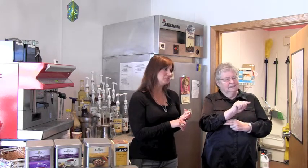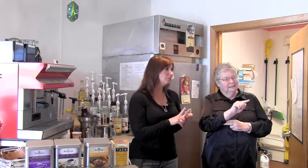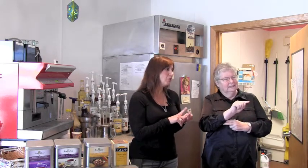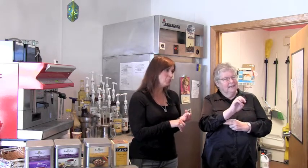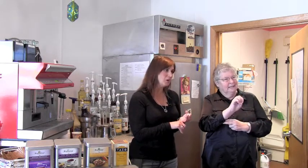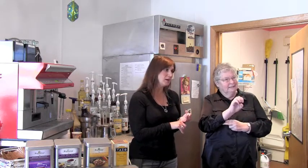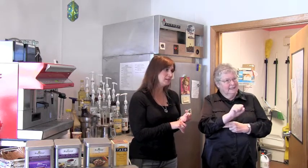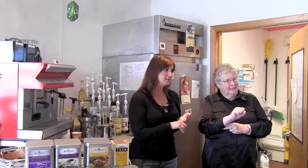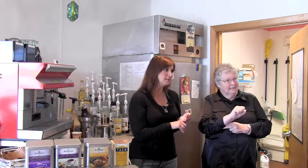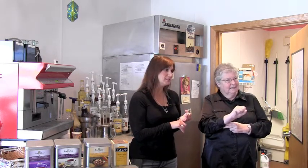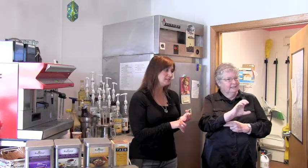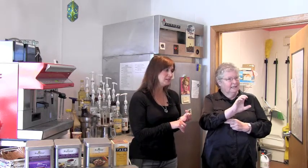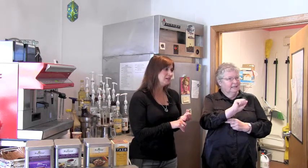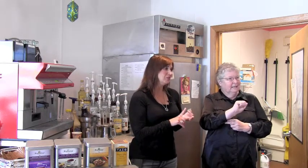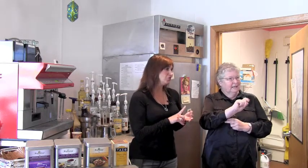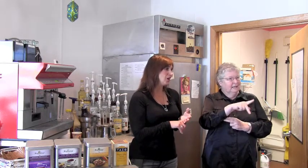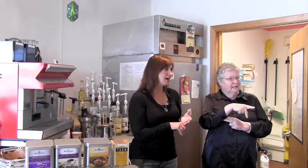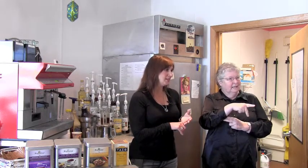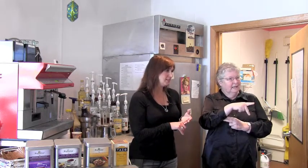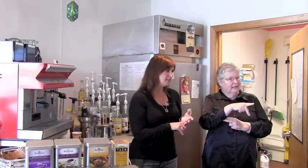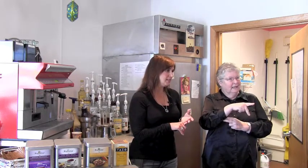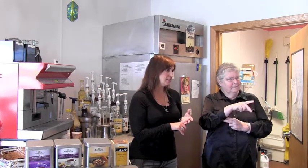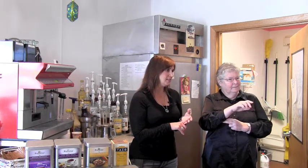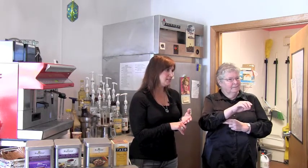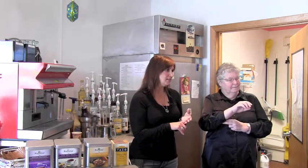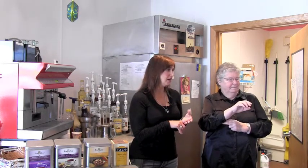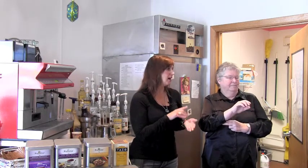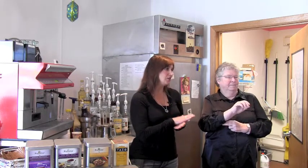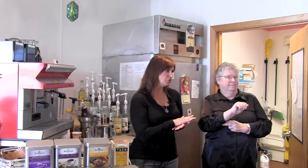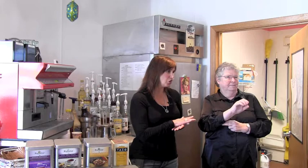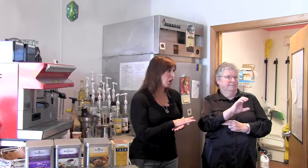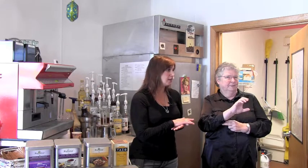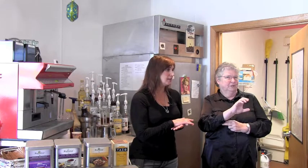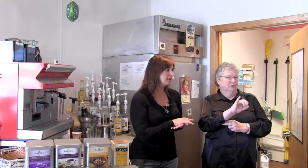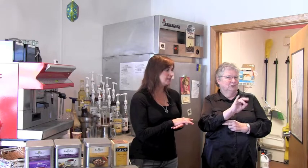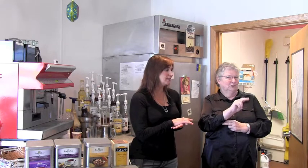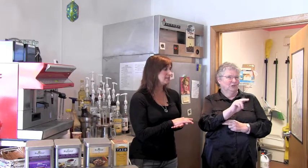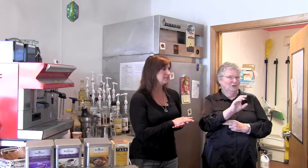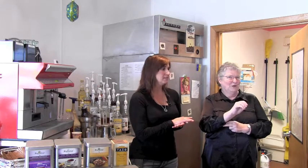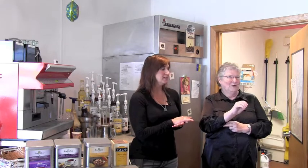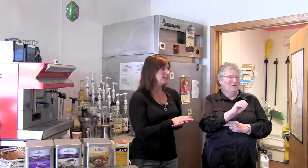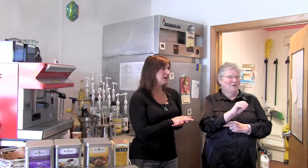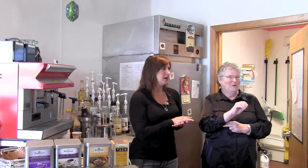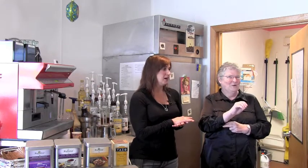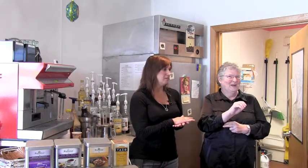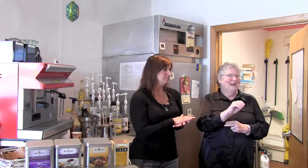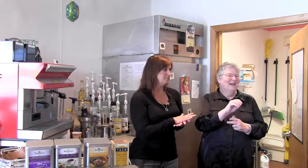cappuccinos, mochas, chai tea, hot chocolate,